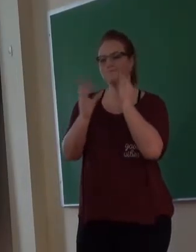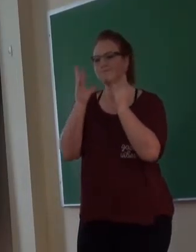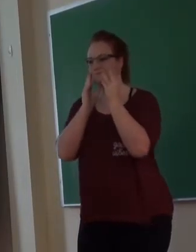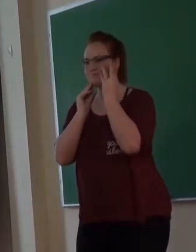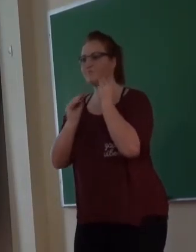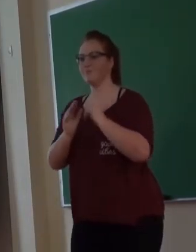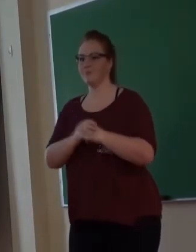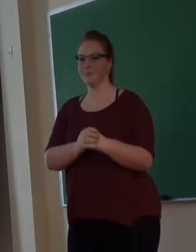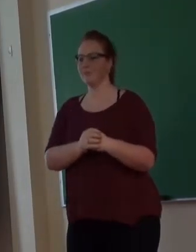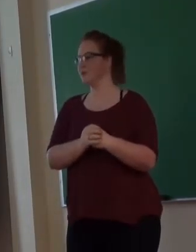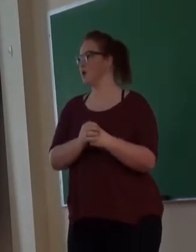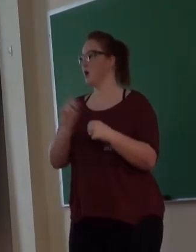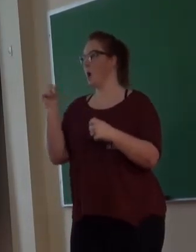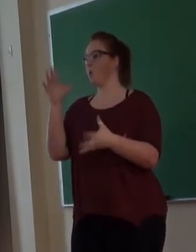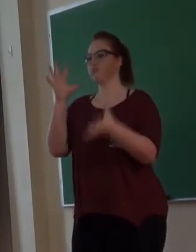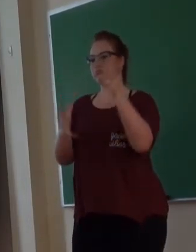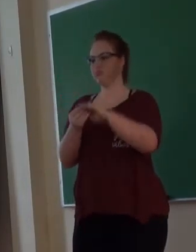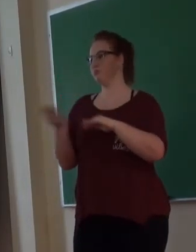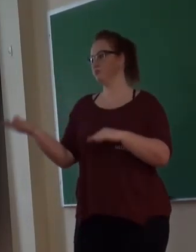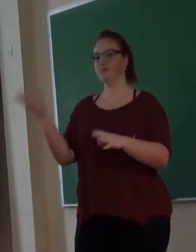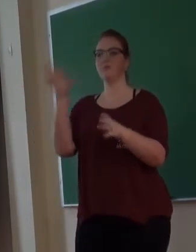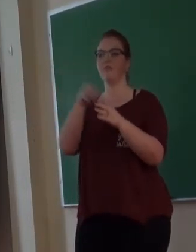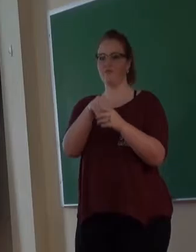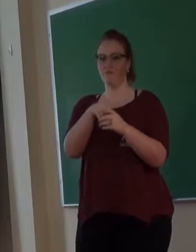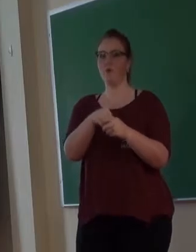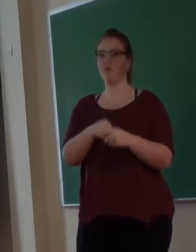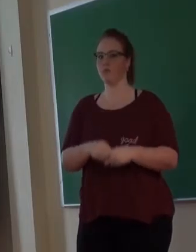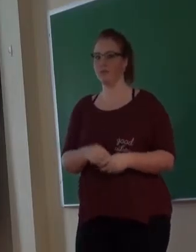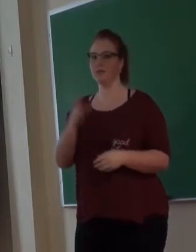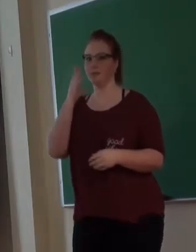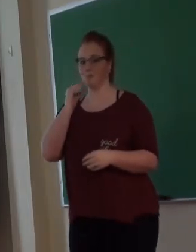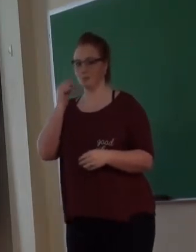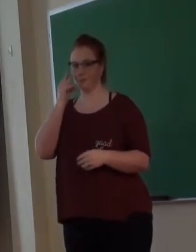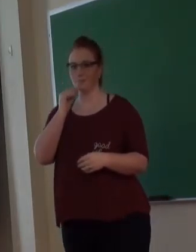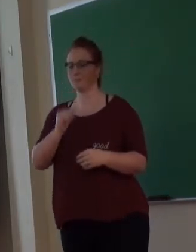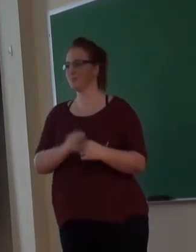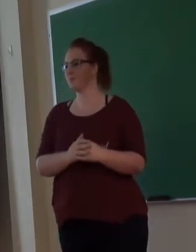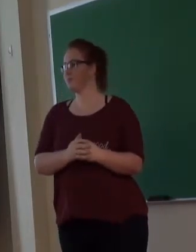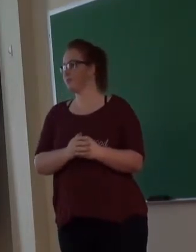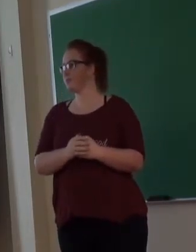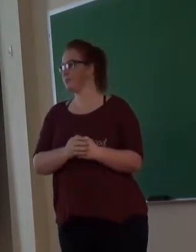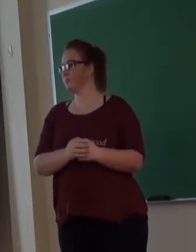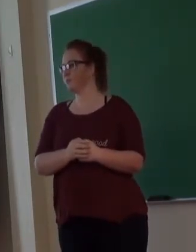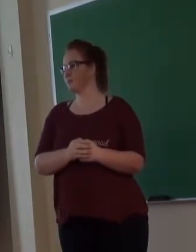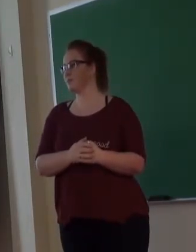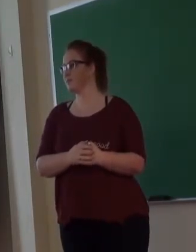are all the things, and we'll come back to, I'll refer back to this in a little bit, but these are all the things that are your experience.